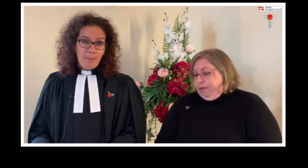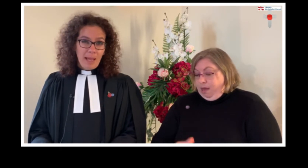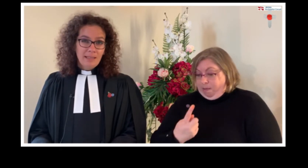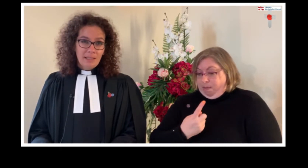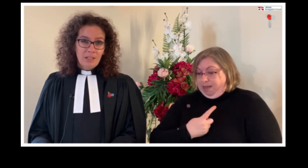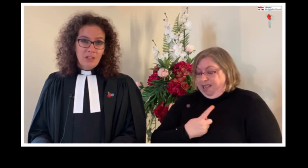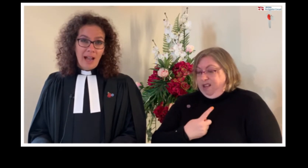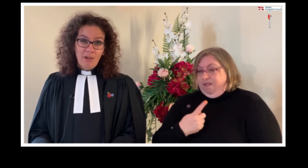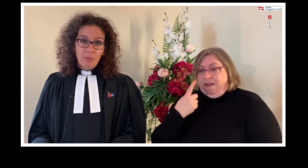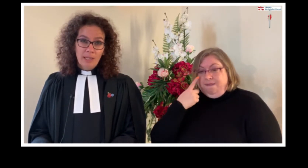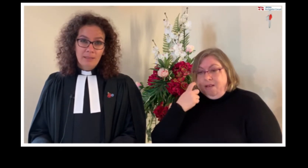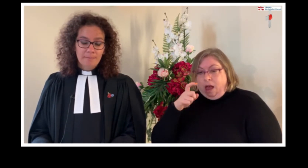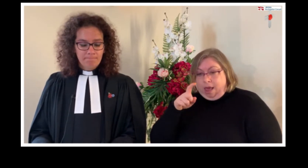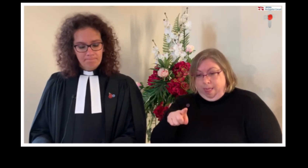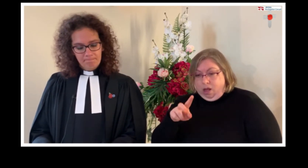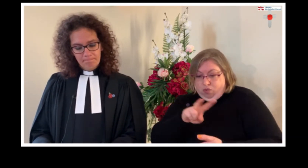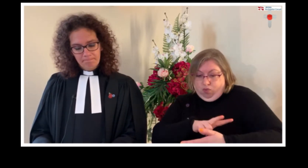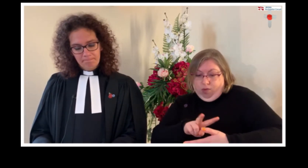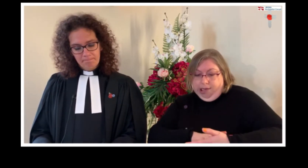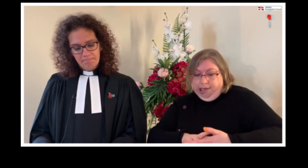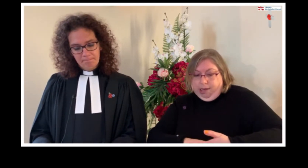I find that passage harrowing,